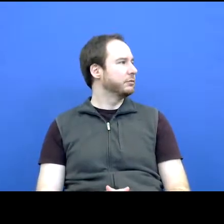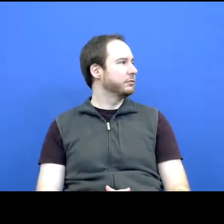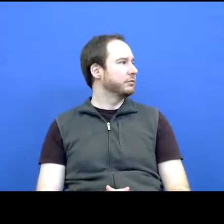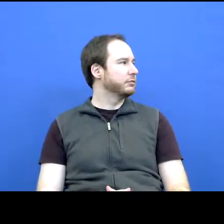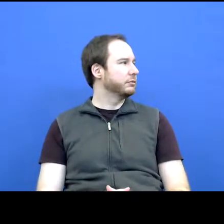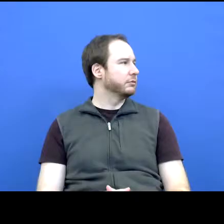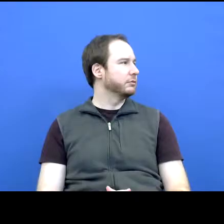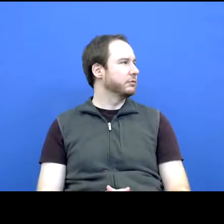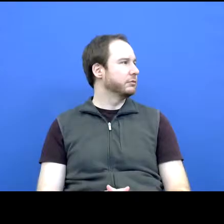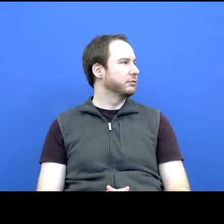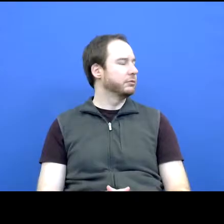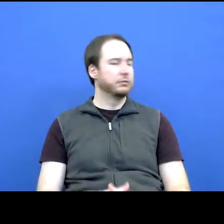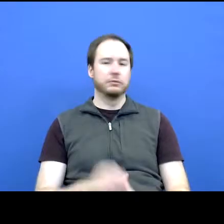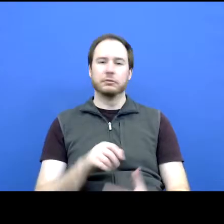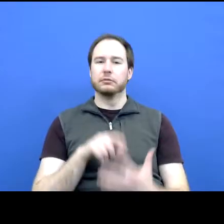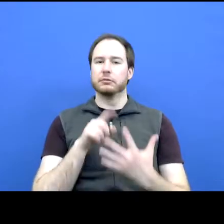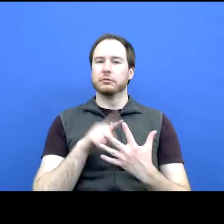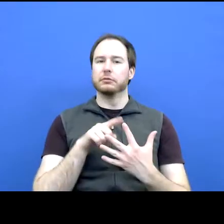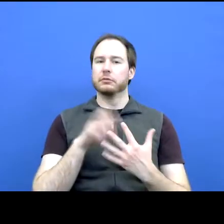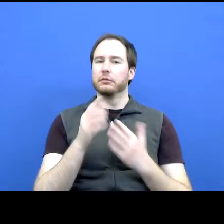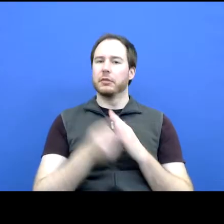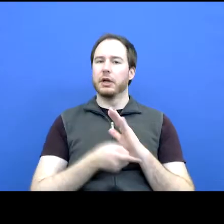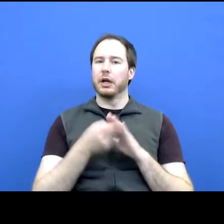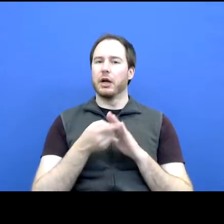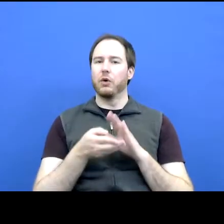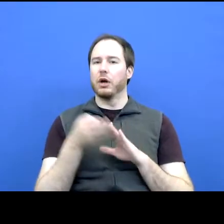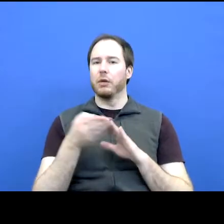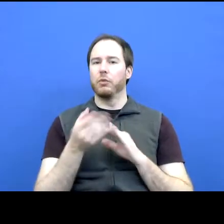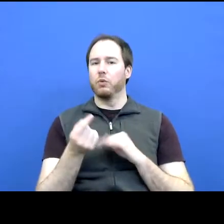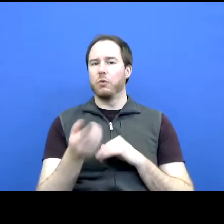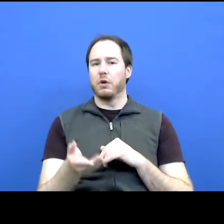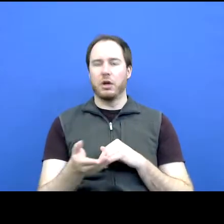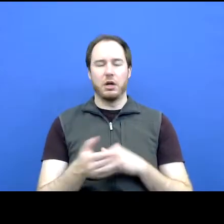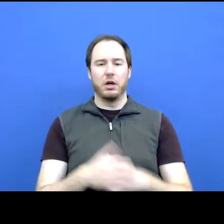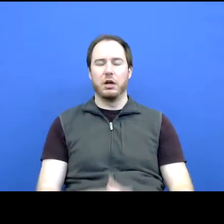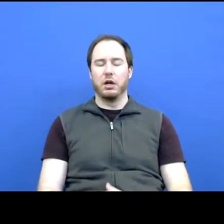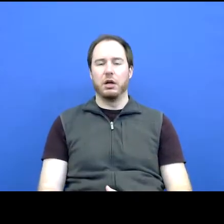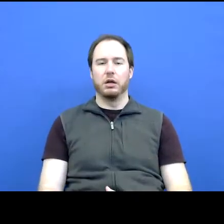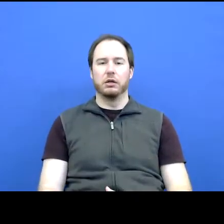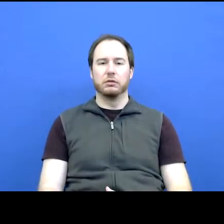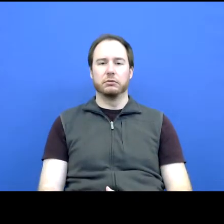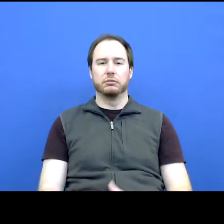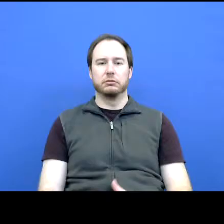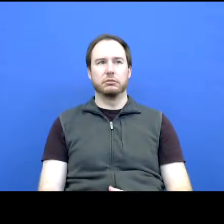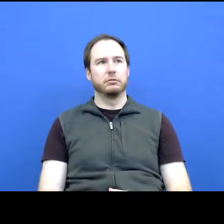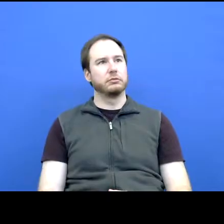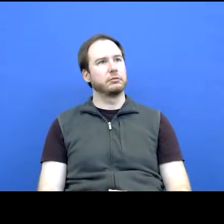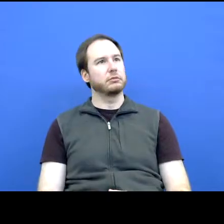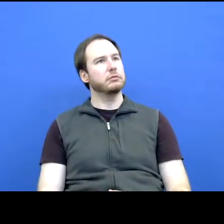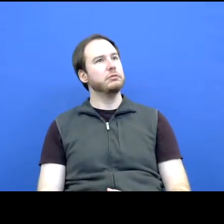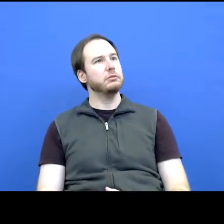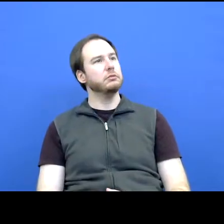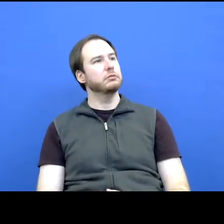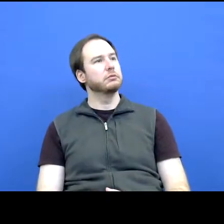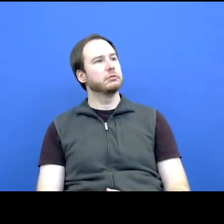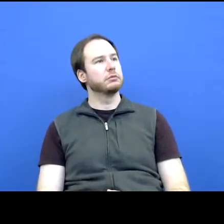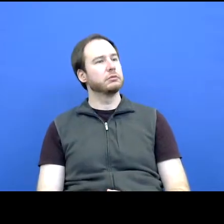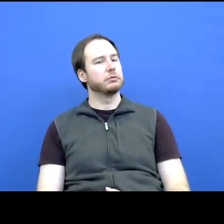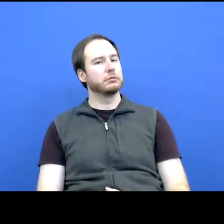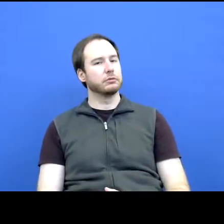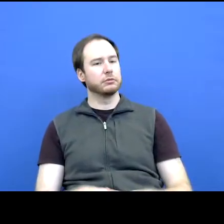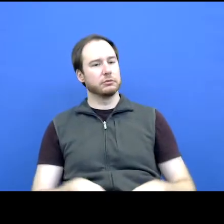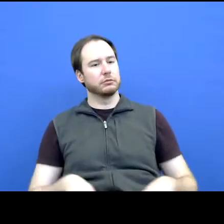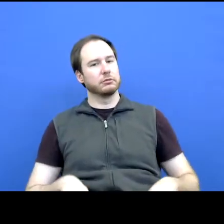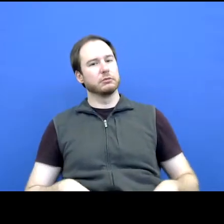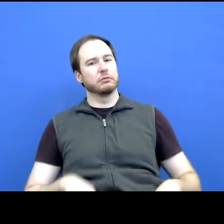And what sort of hours of operation would you be thinking for this type of location? Sure. It would be 8